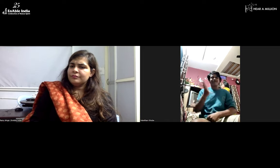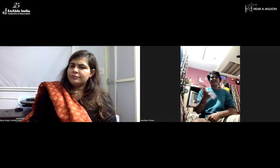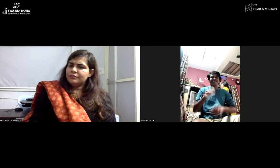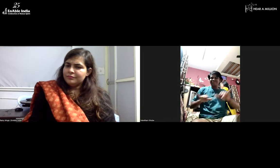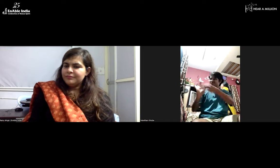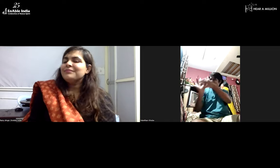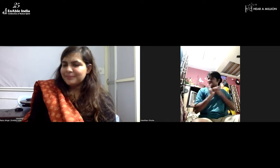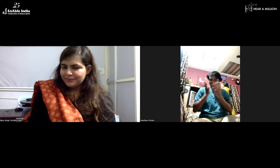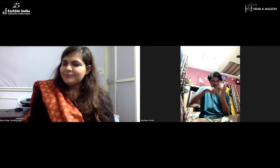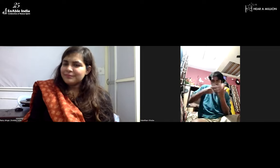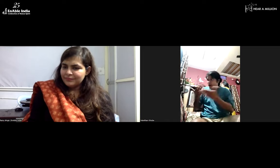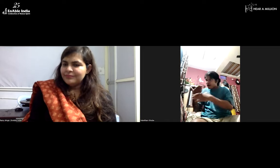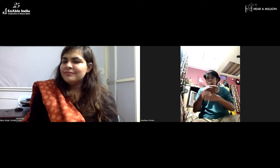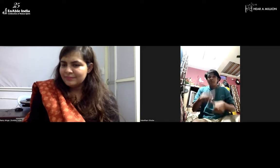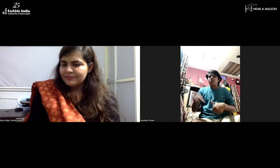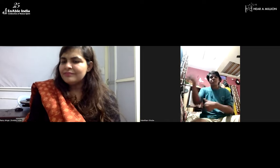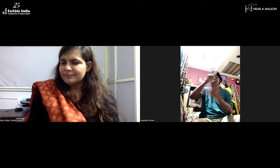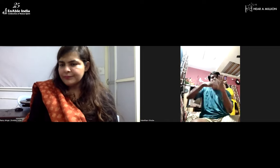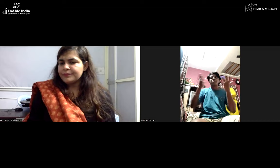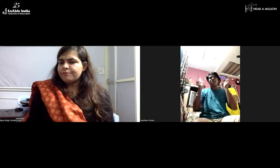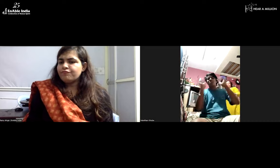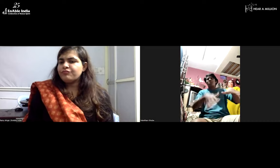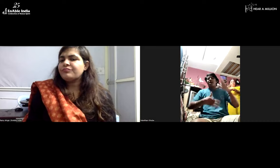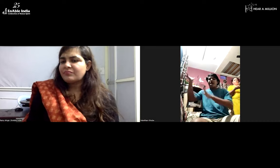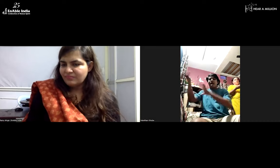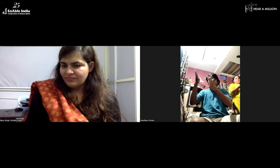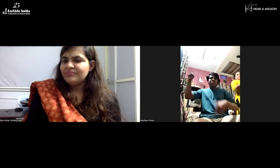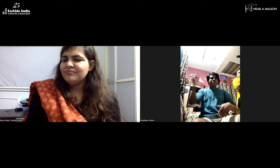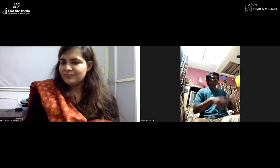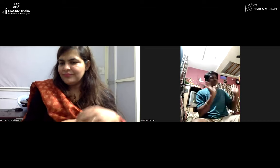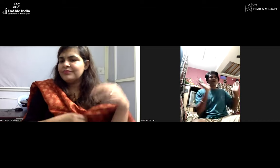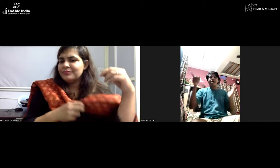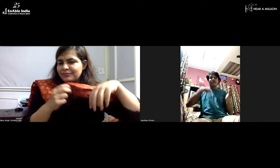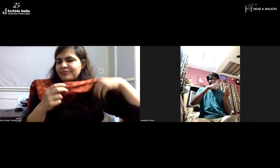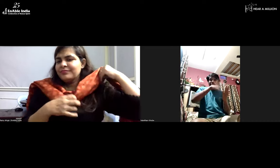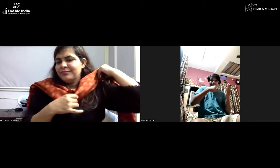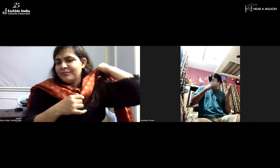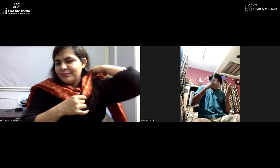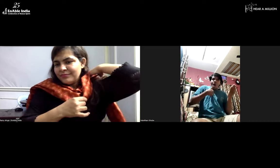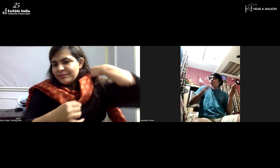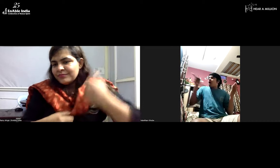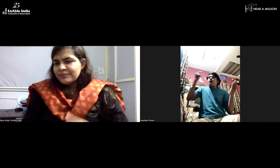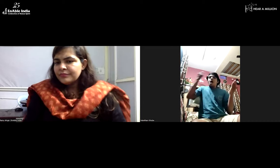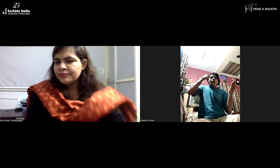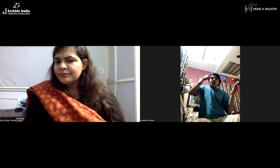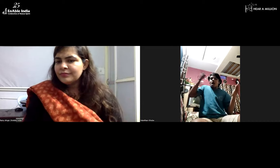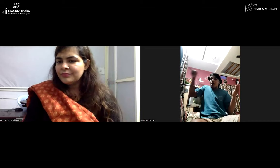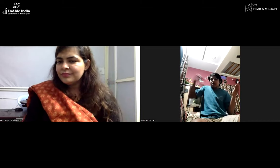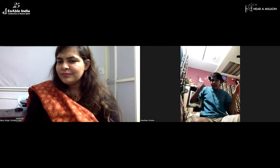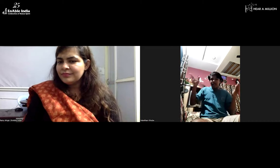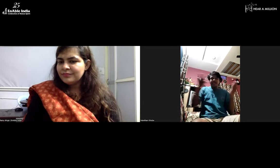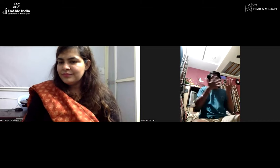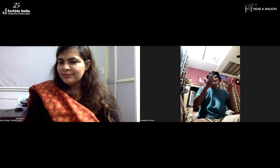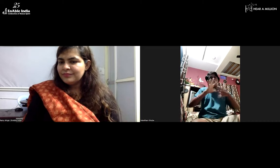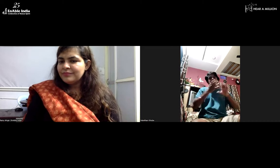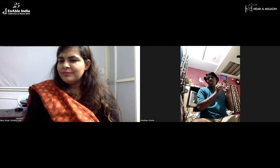their forte. Maybe somebody's really good at science or somebody's good with English. Everybody has the skills. So we all can't be on